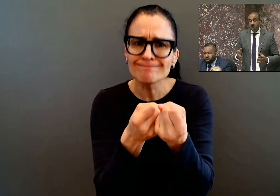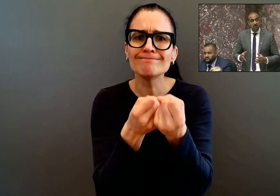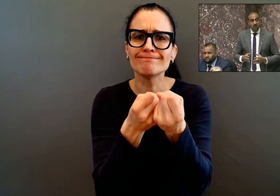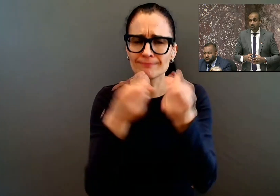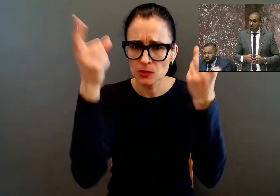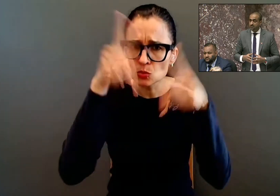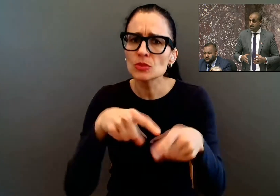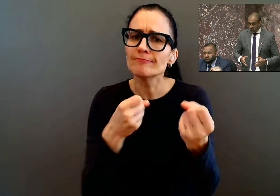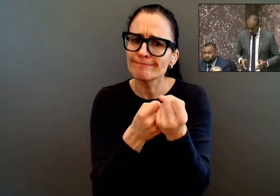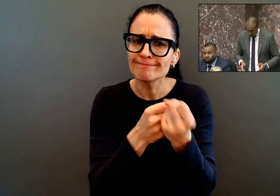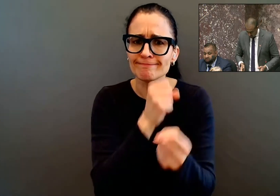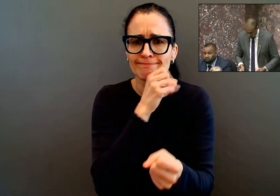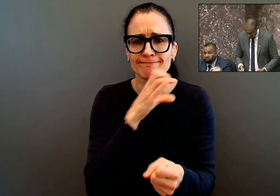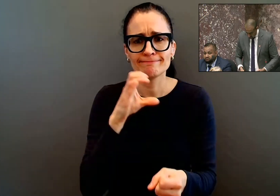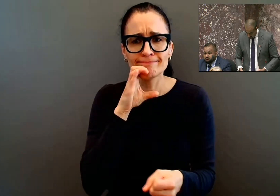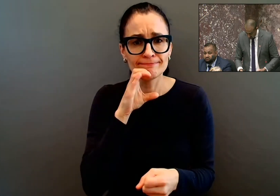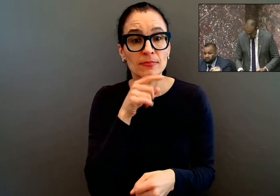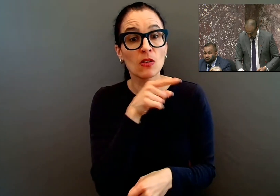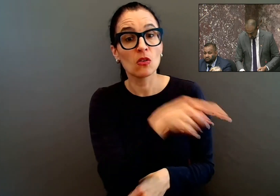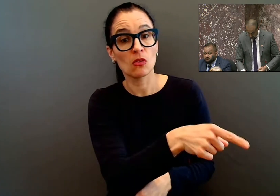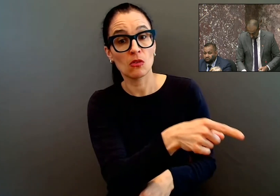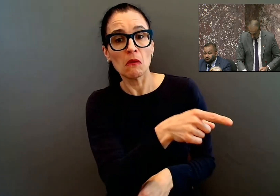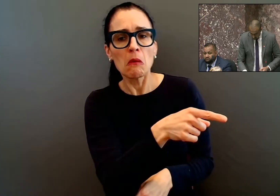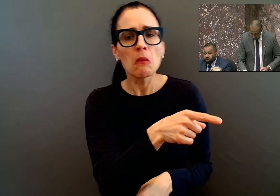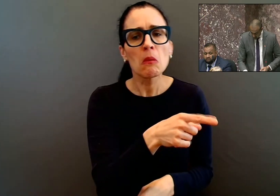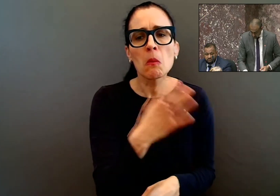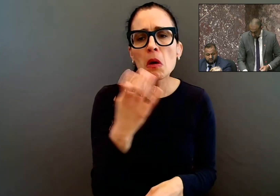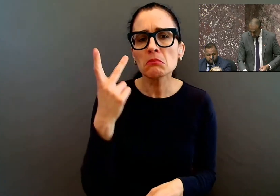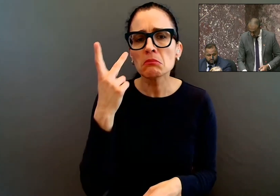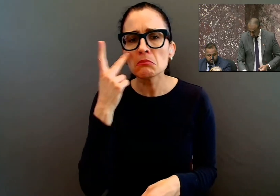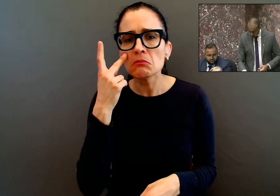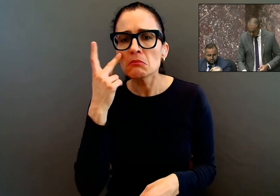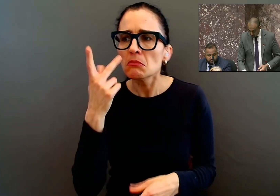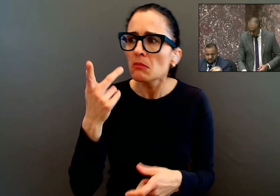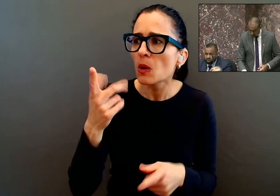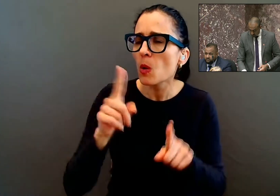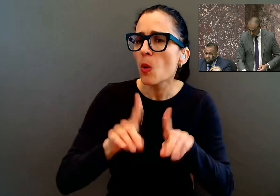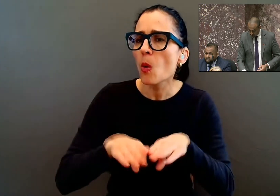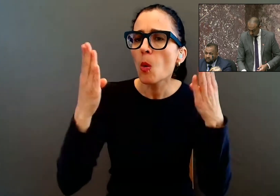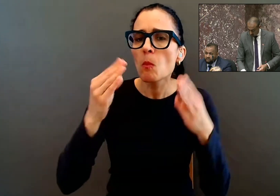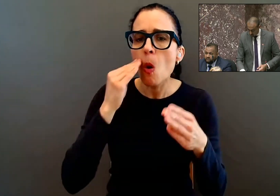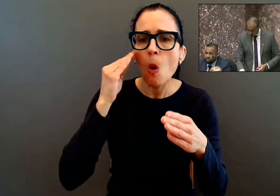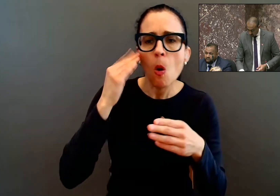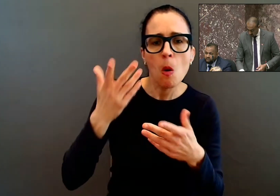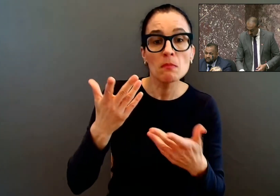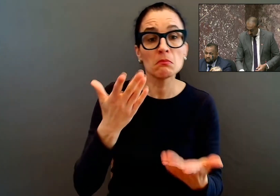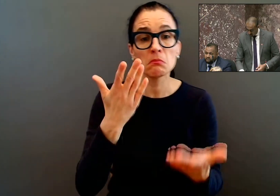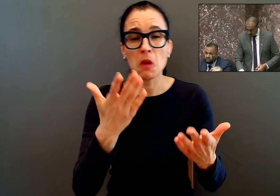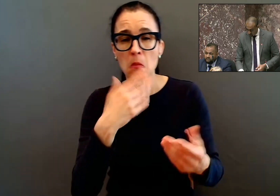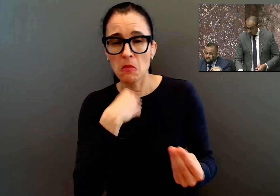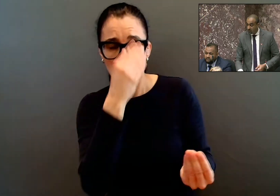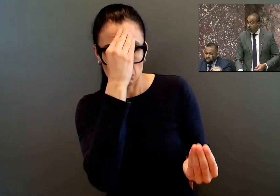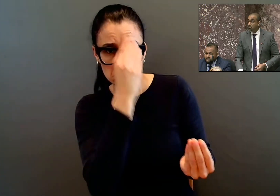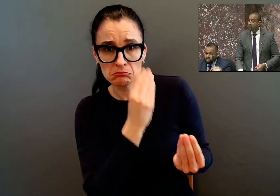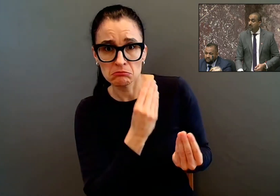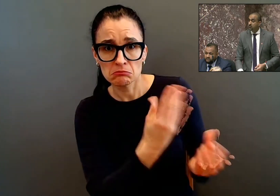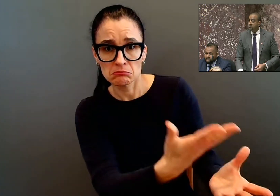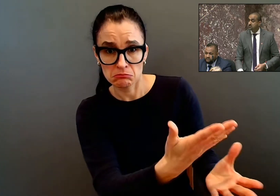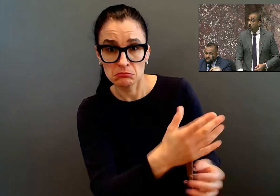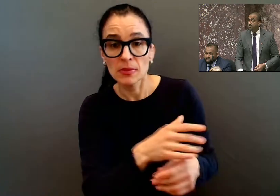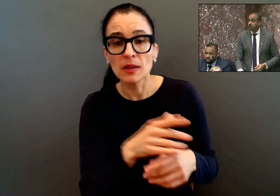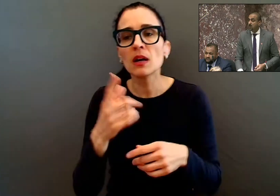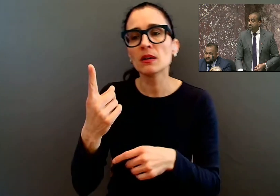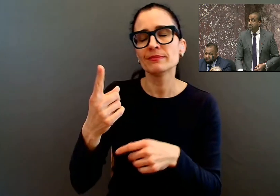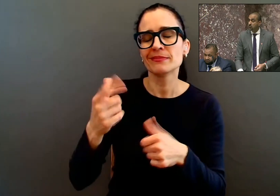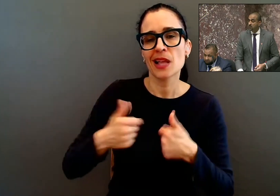open. Perhaps I can share with the member Birch Place, 340 3rd Street in his community, 35